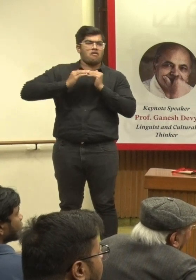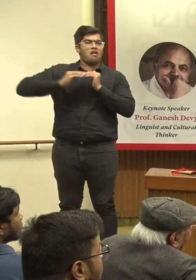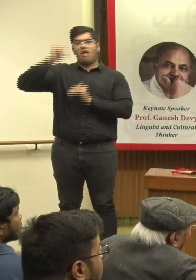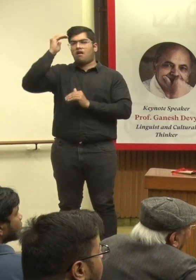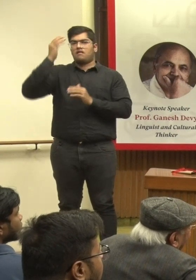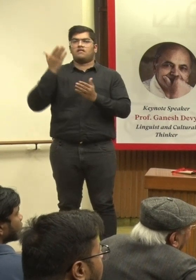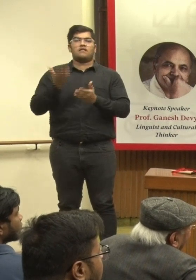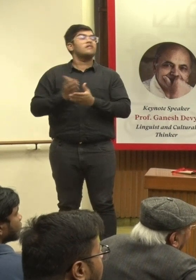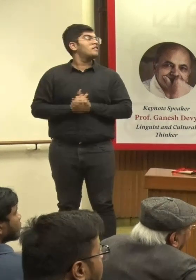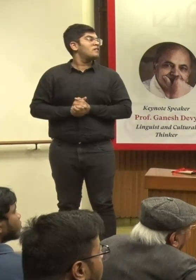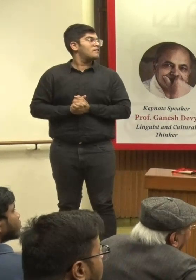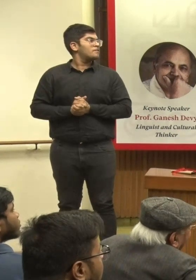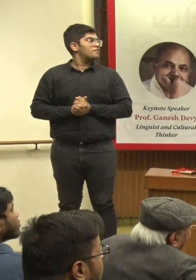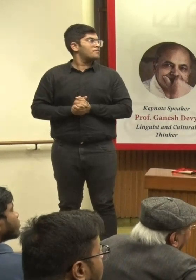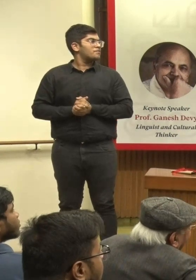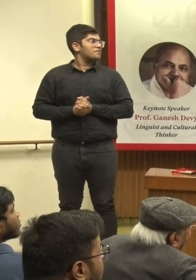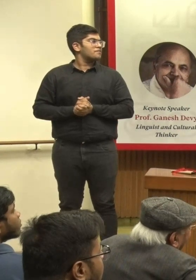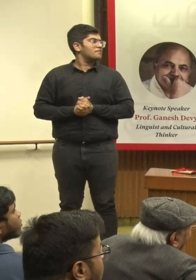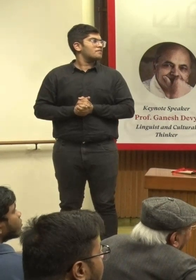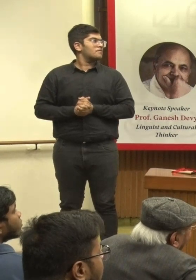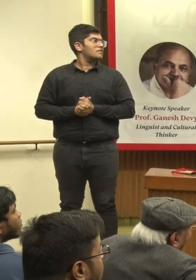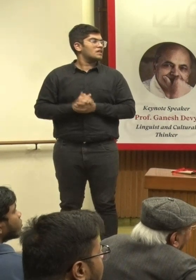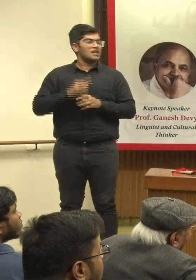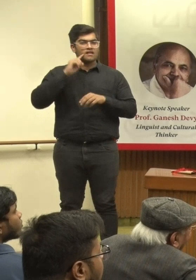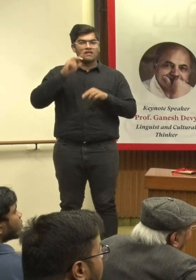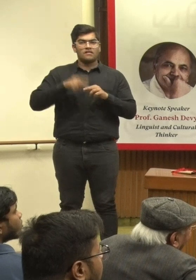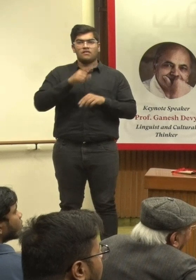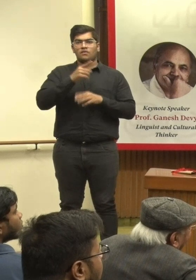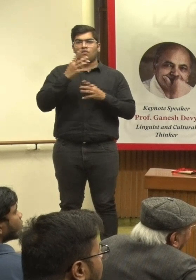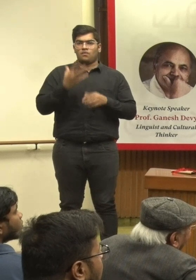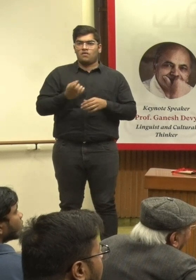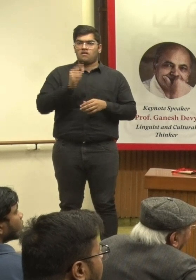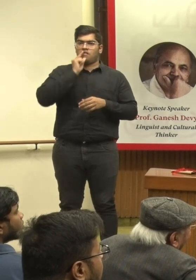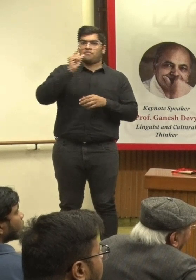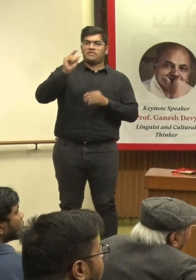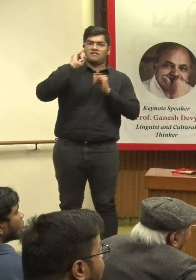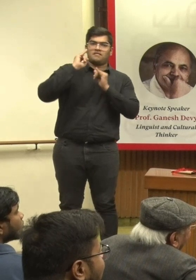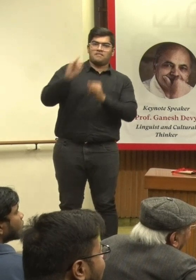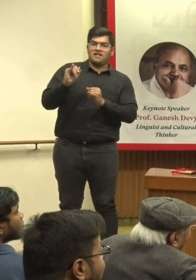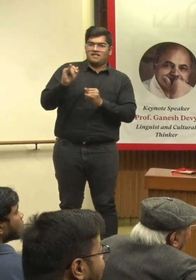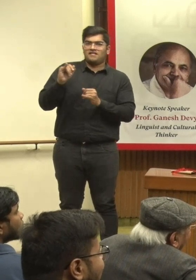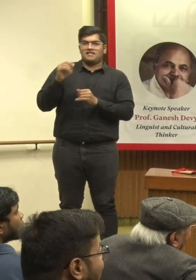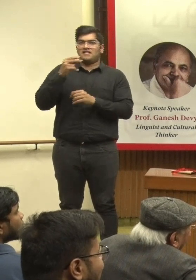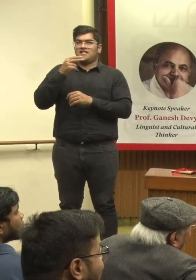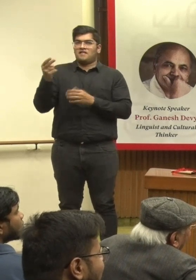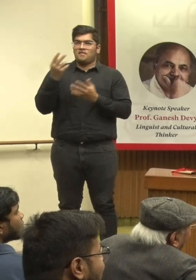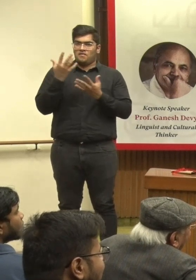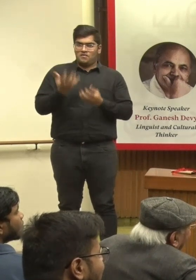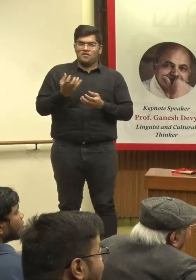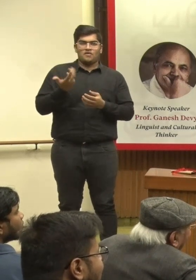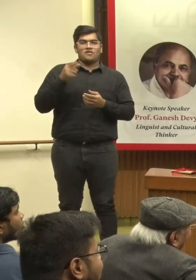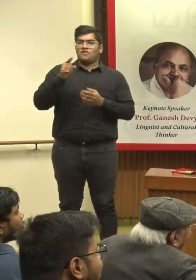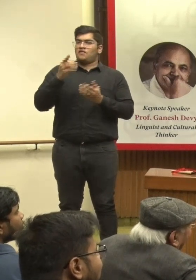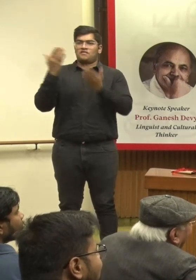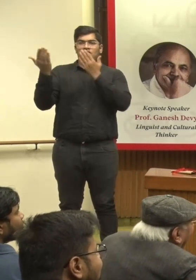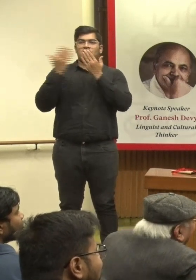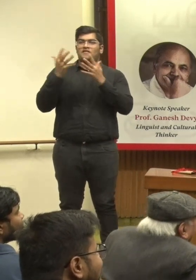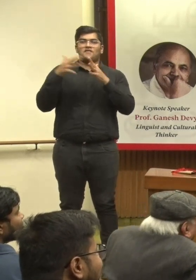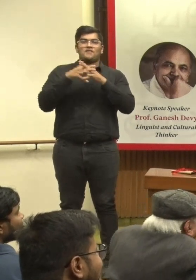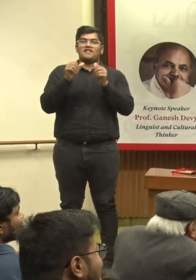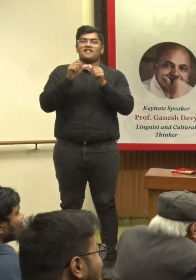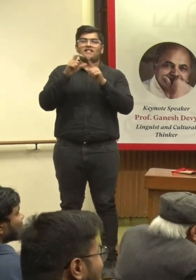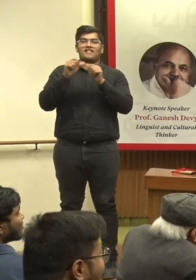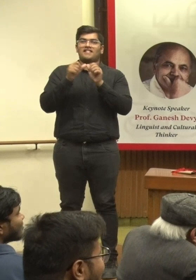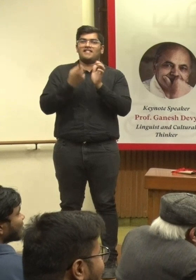So powerful. Absolutely. If you want to curse somebody or abuse somebody, there is no parallel to the